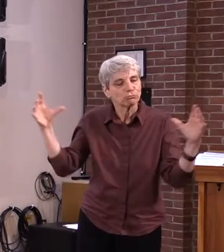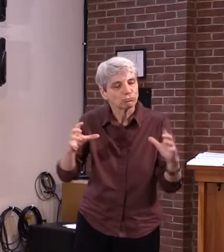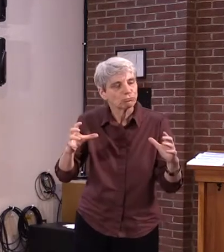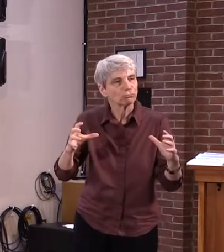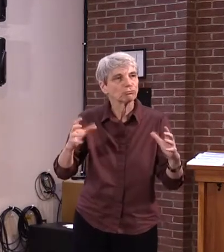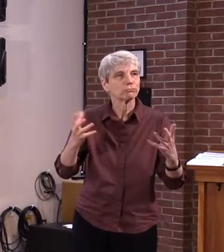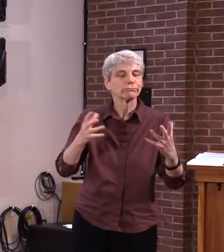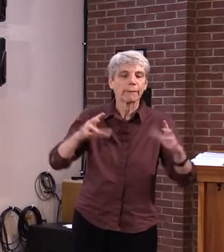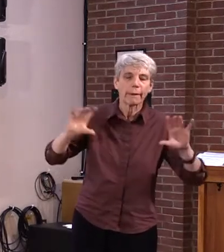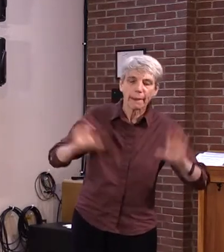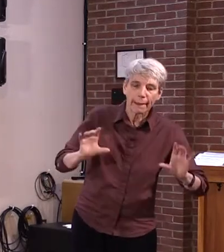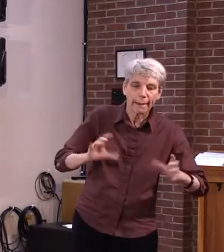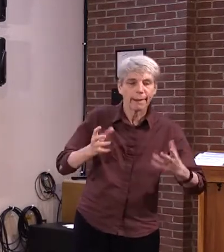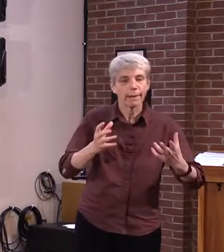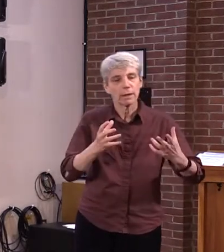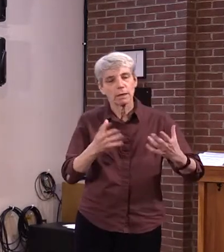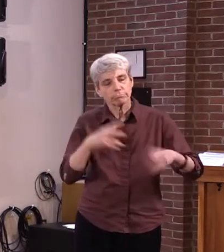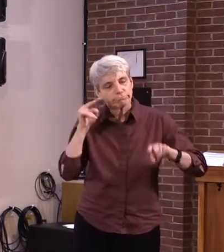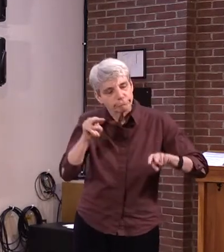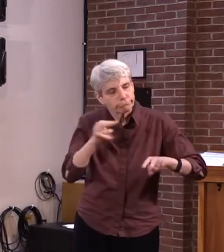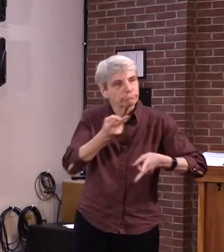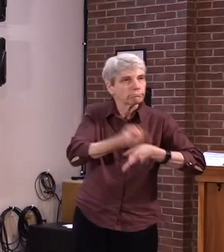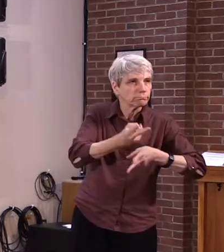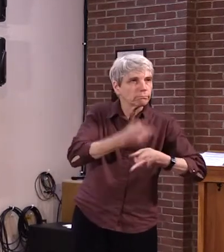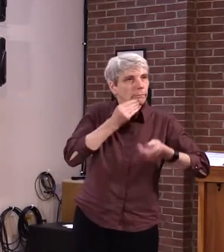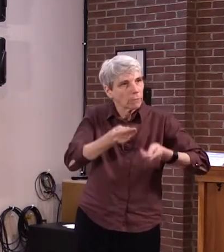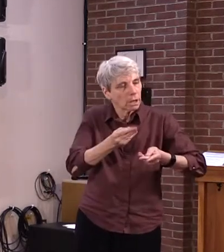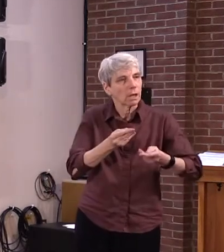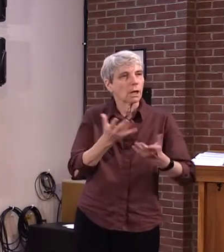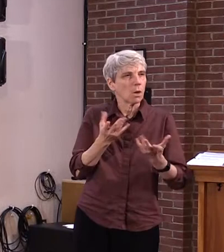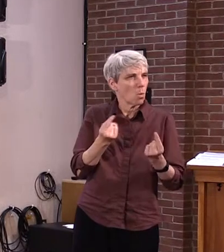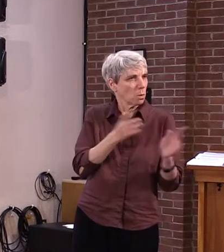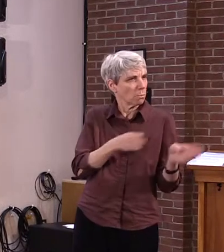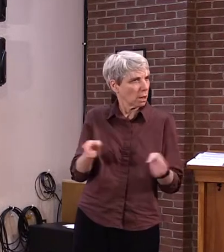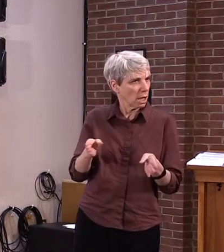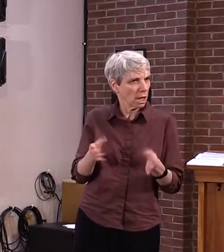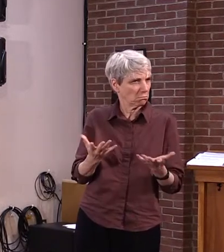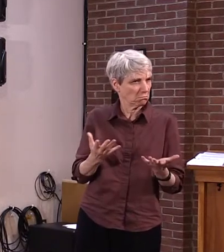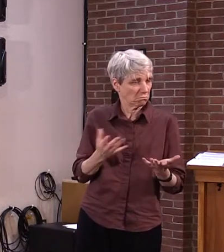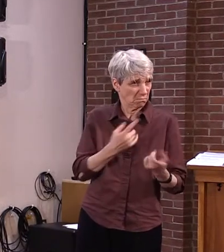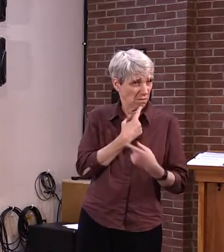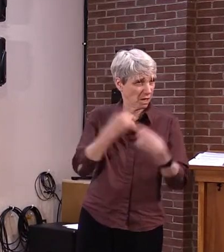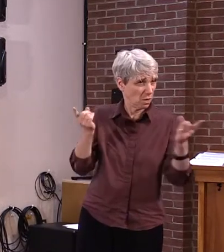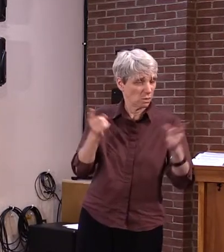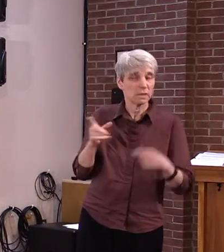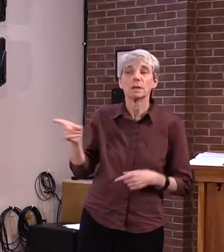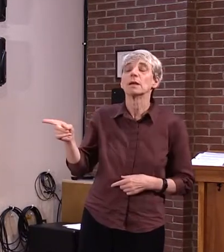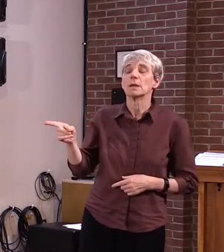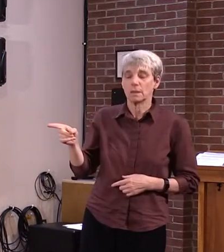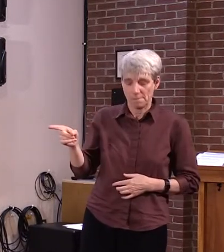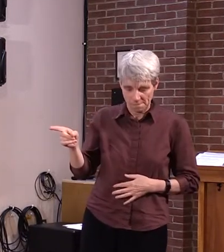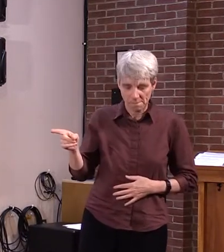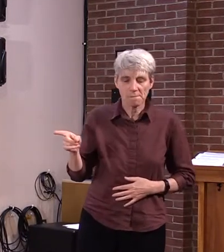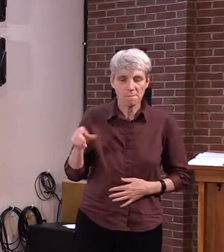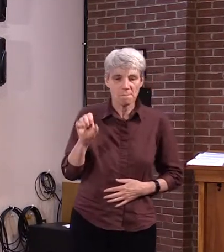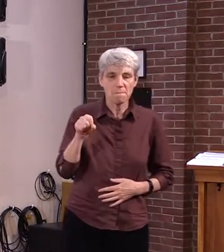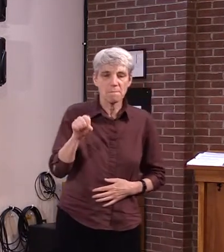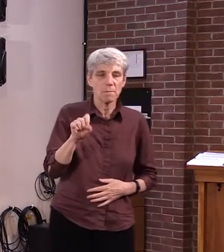Joe, thanks for the follow-up. This is Mike Smith. We did release adult day,